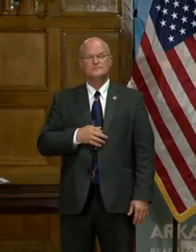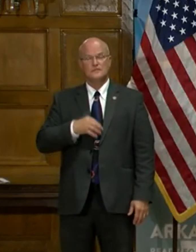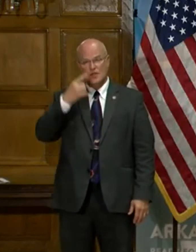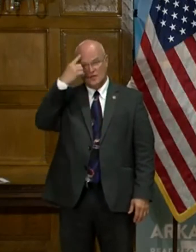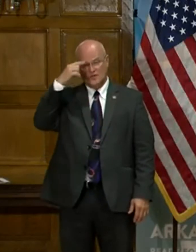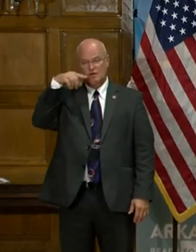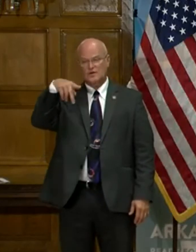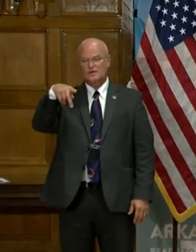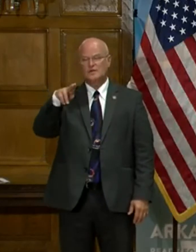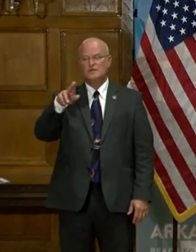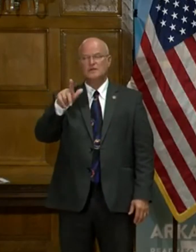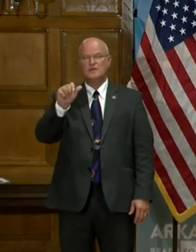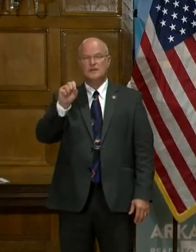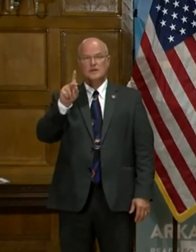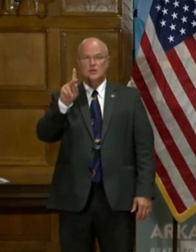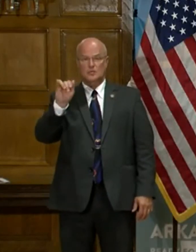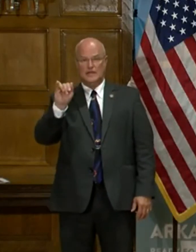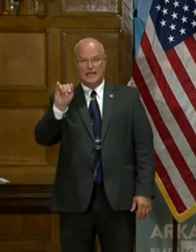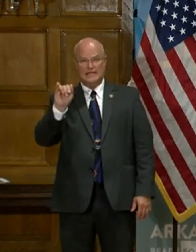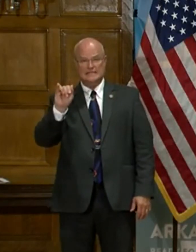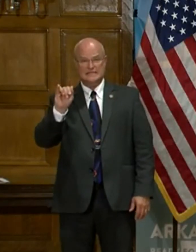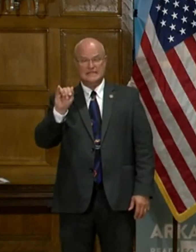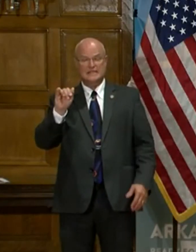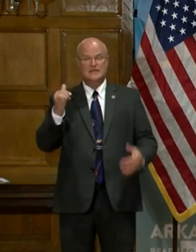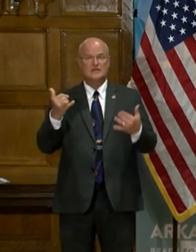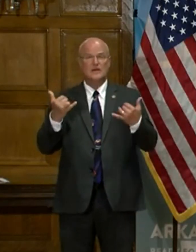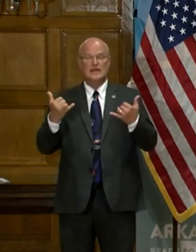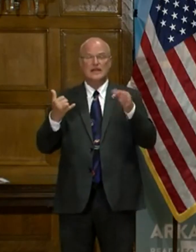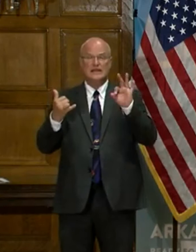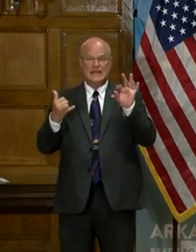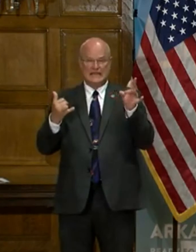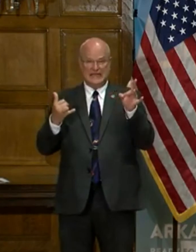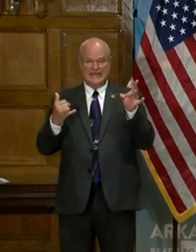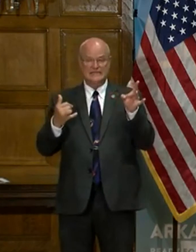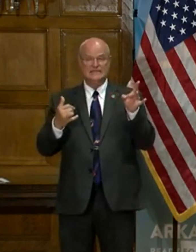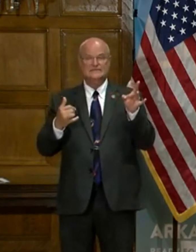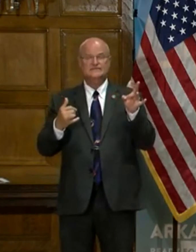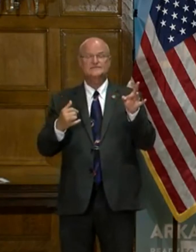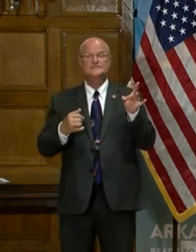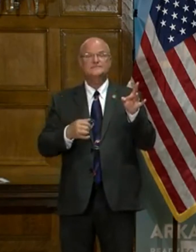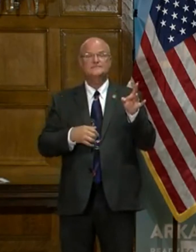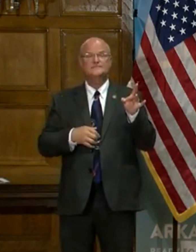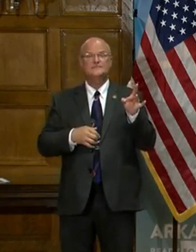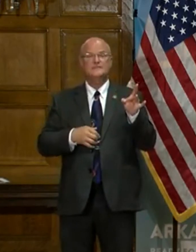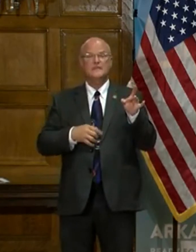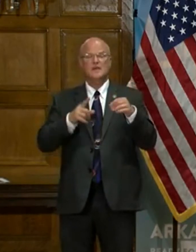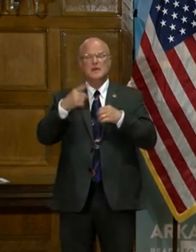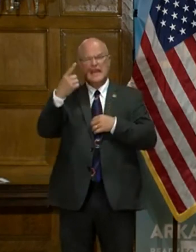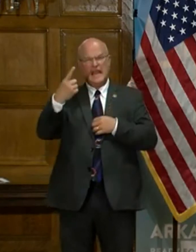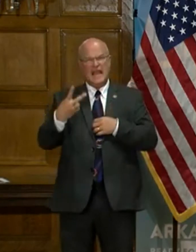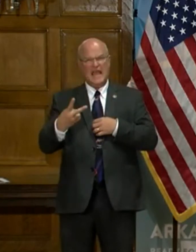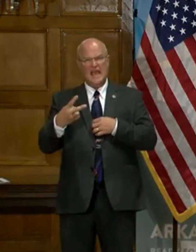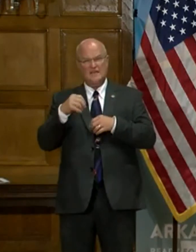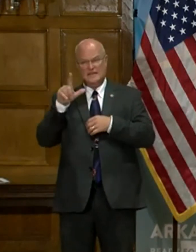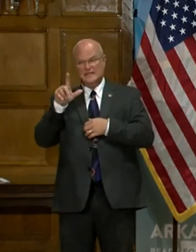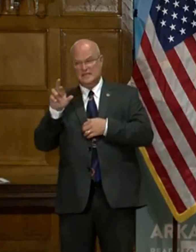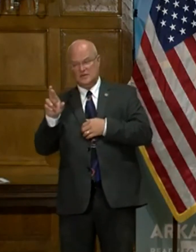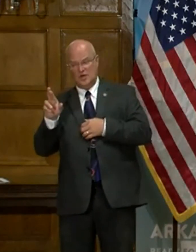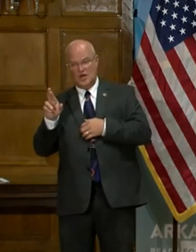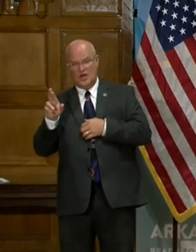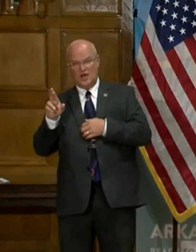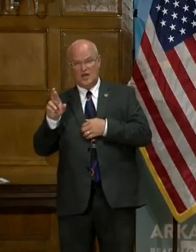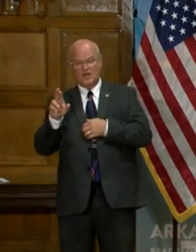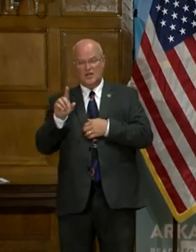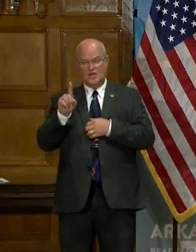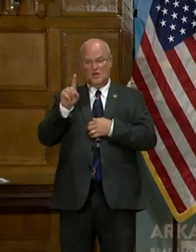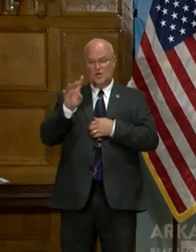For Pulaski County at 98, about half of those are in Little Rock, about